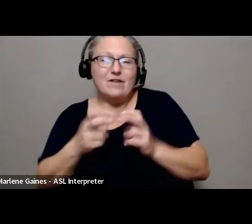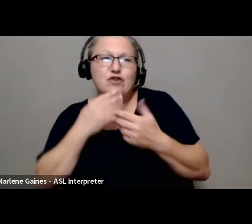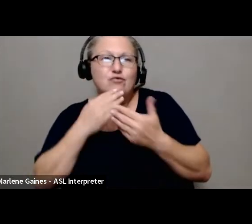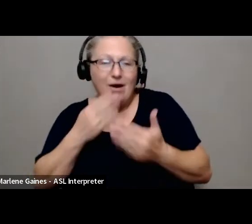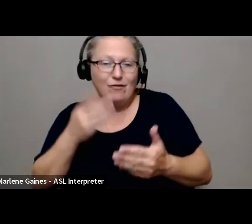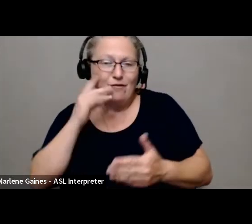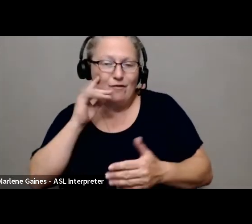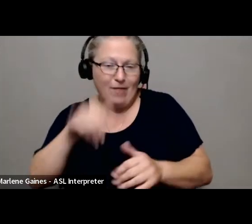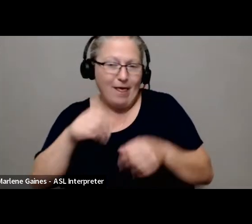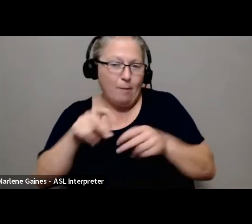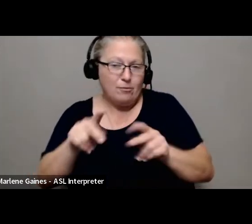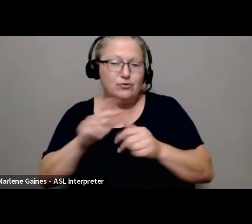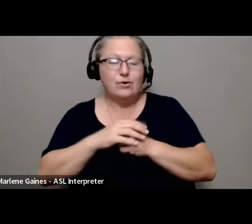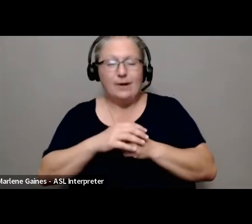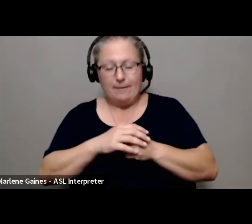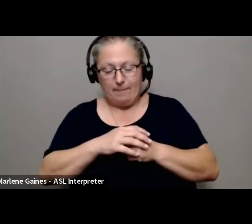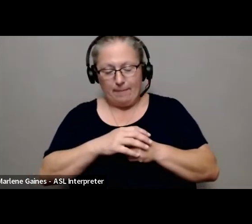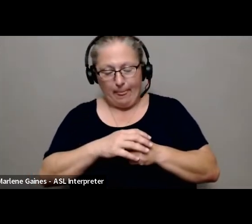that opportunity.